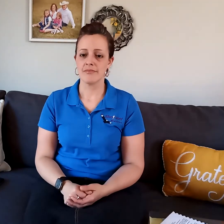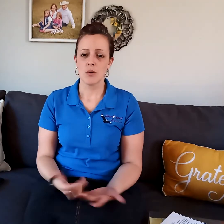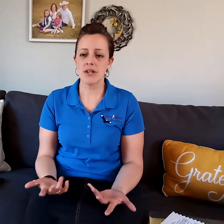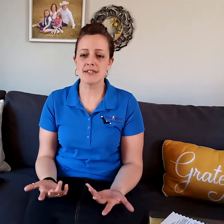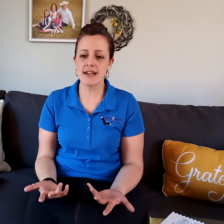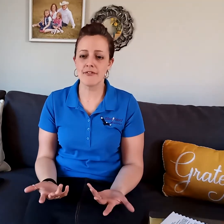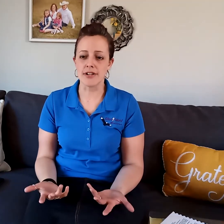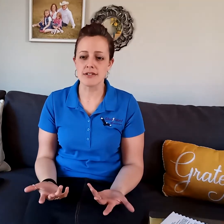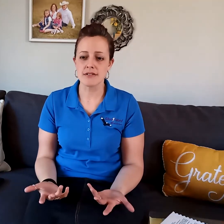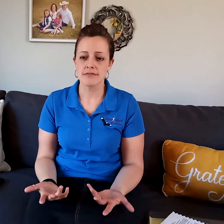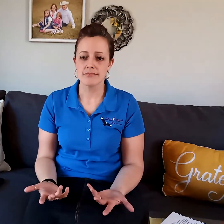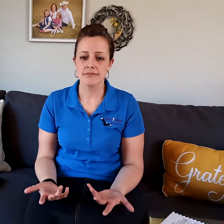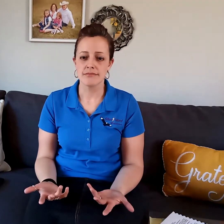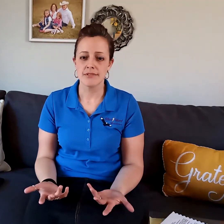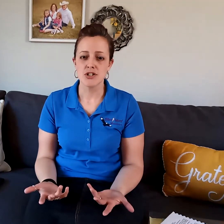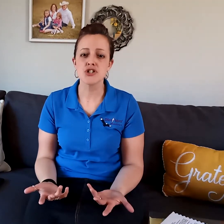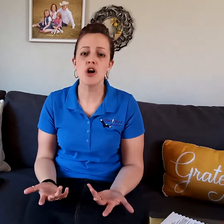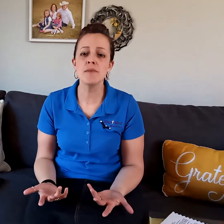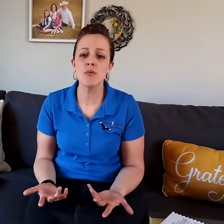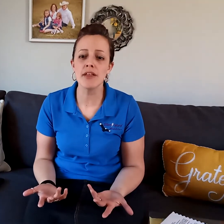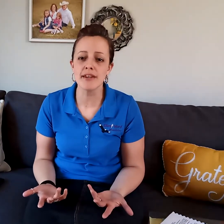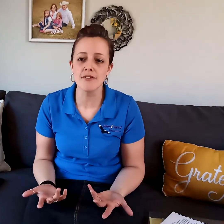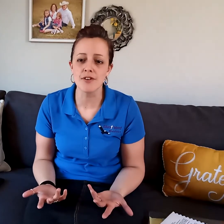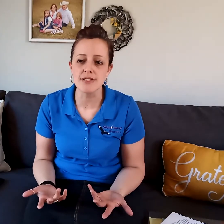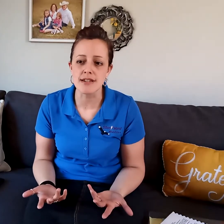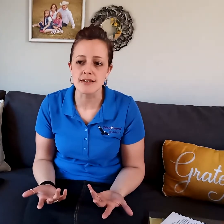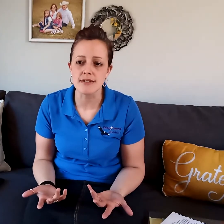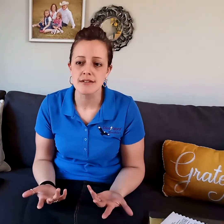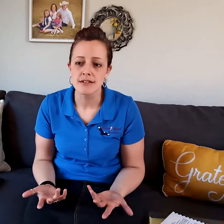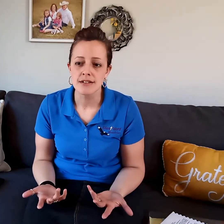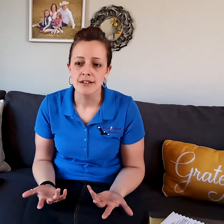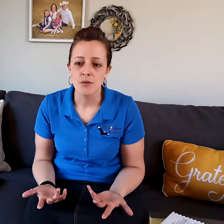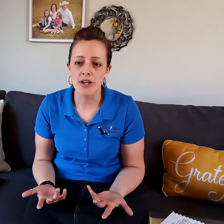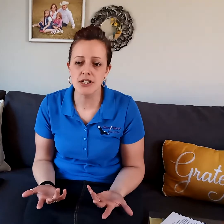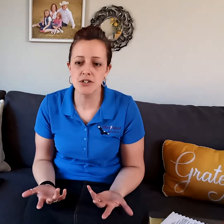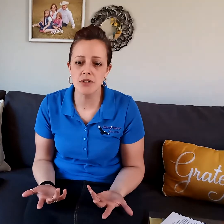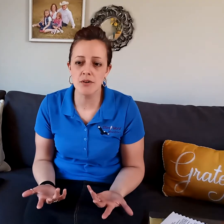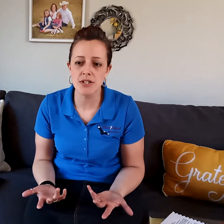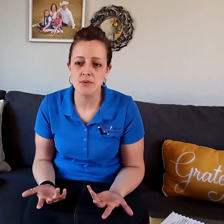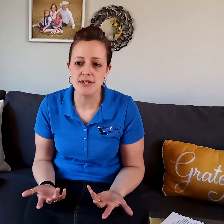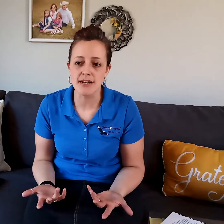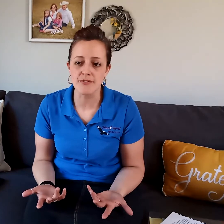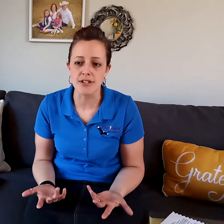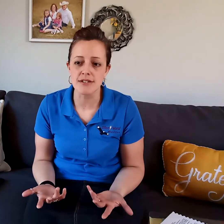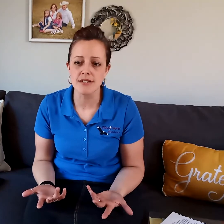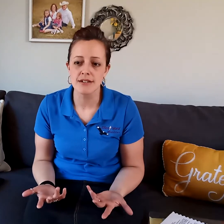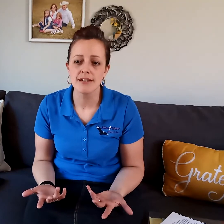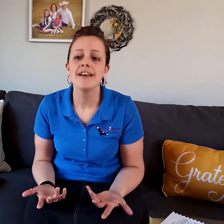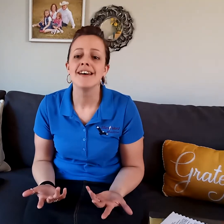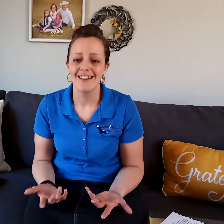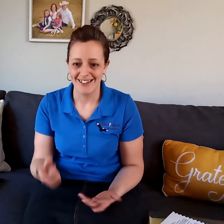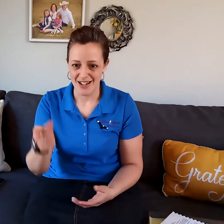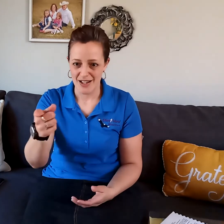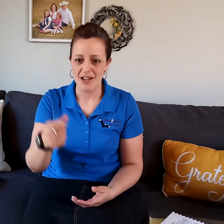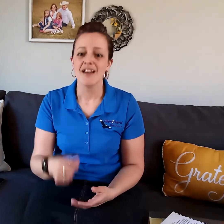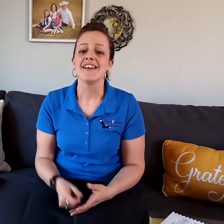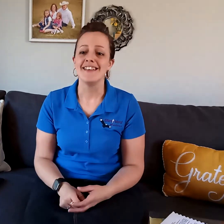What's the difference? Show me what the difference is. What did you notice was the difference?